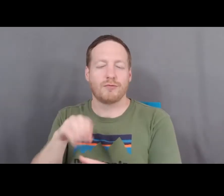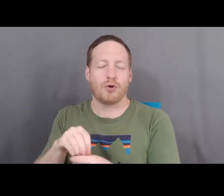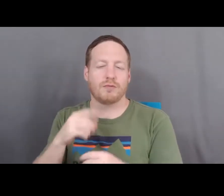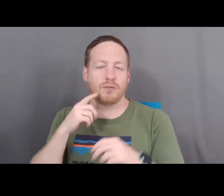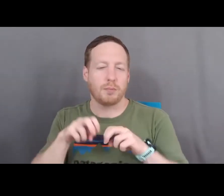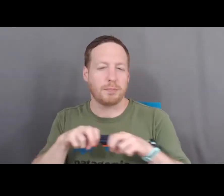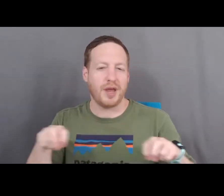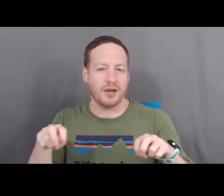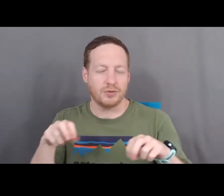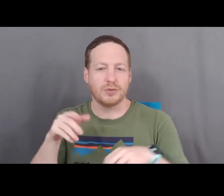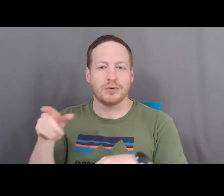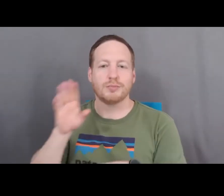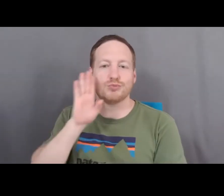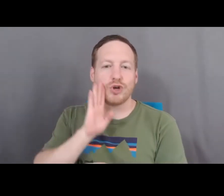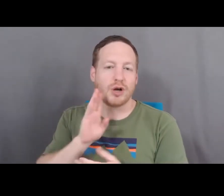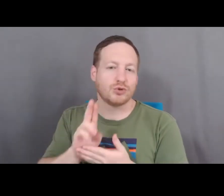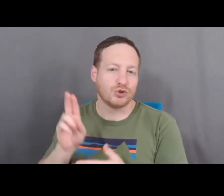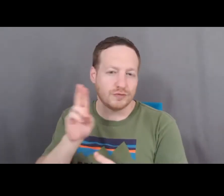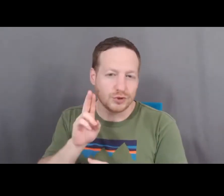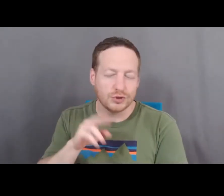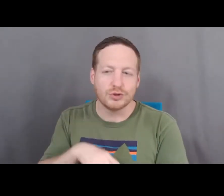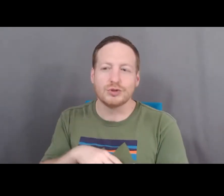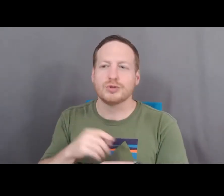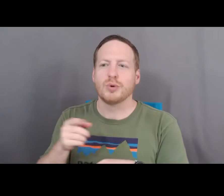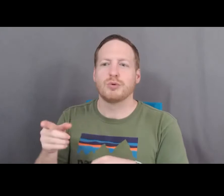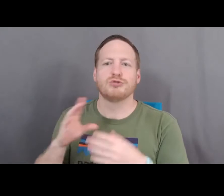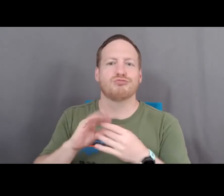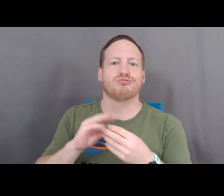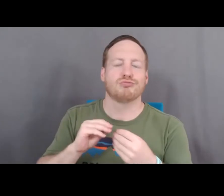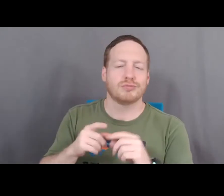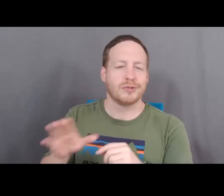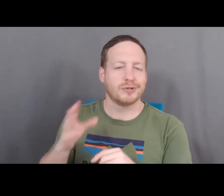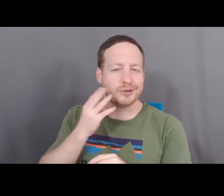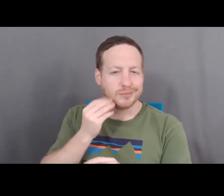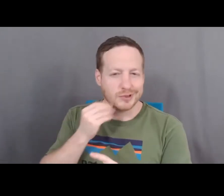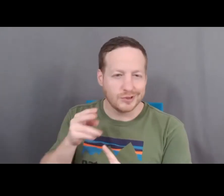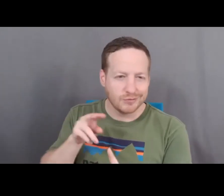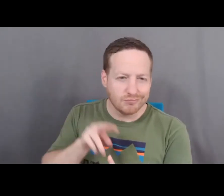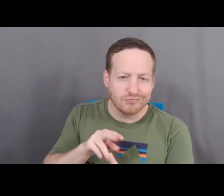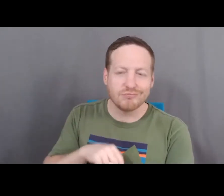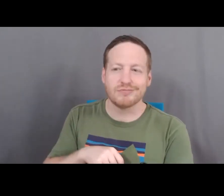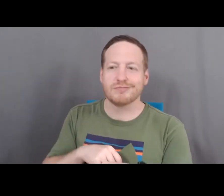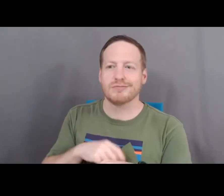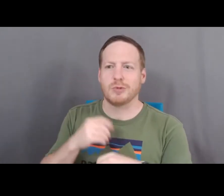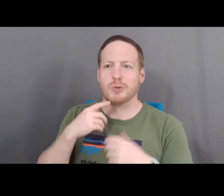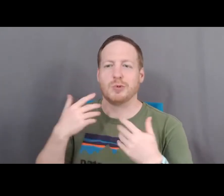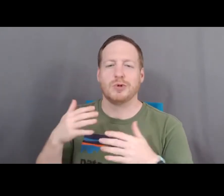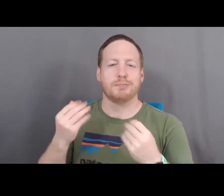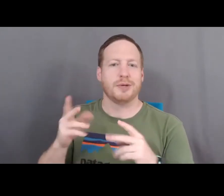invited Paul to be involved in a panel at Brown University where I was working. And he made some comments about his